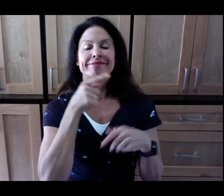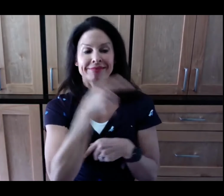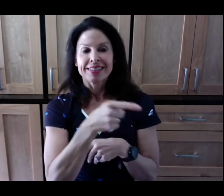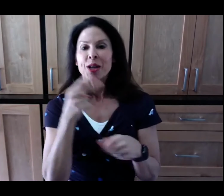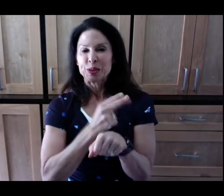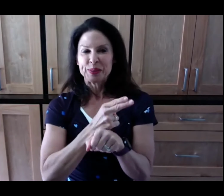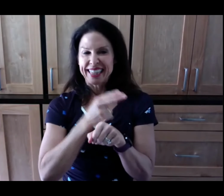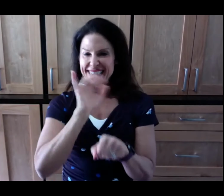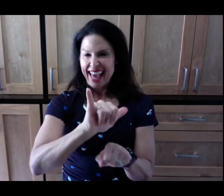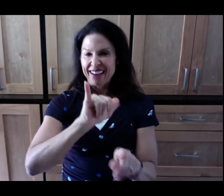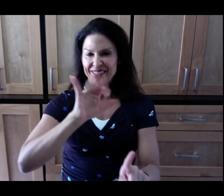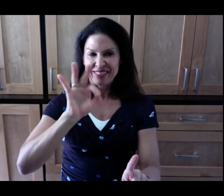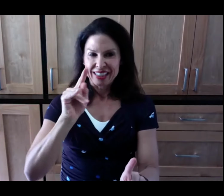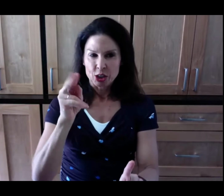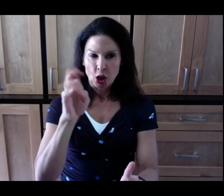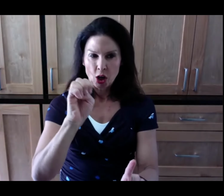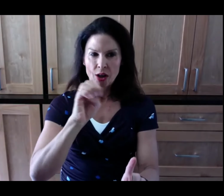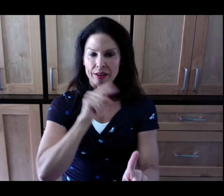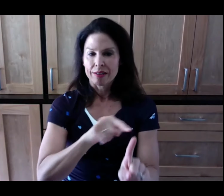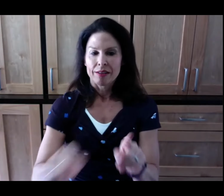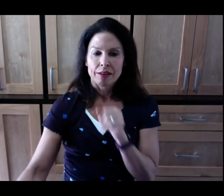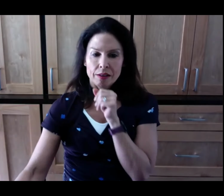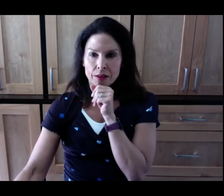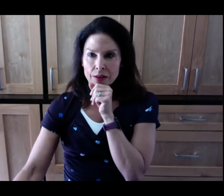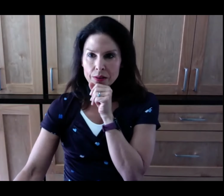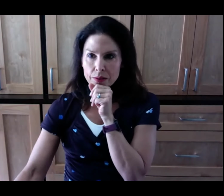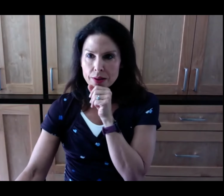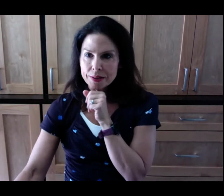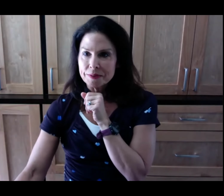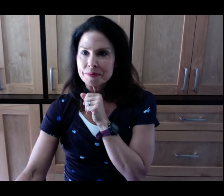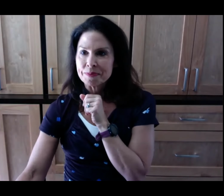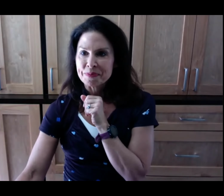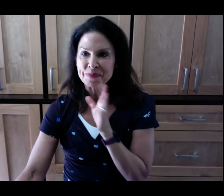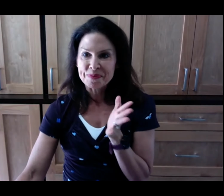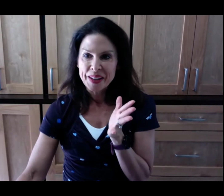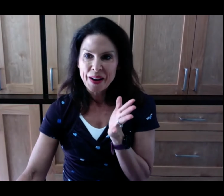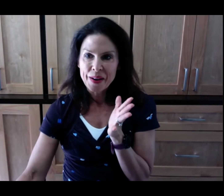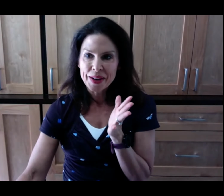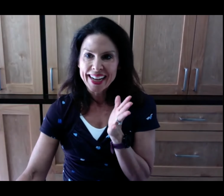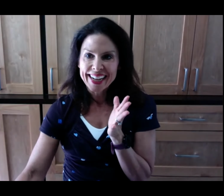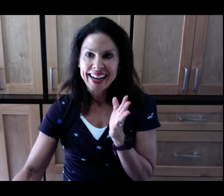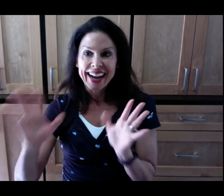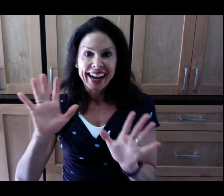ASL resources that they can utilize here. Thank you.